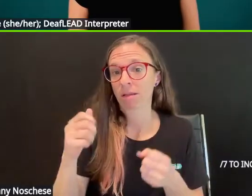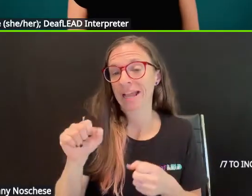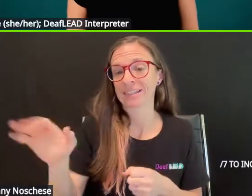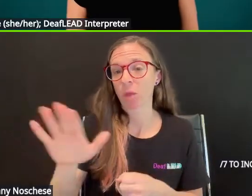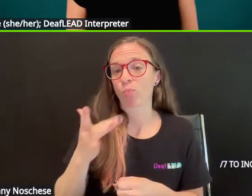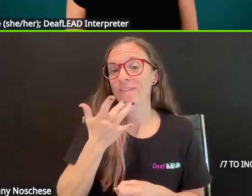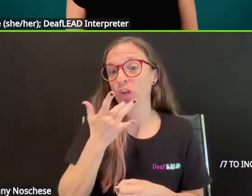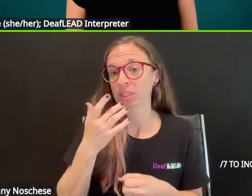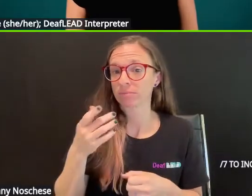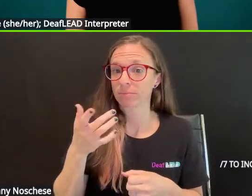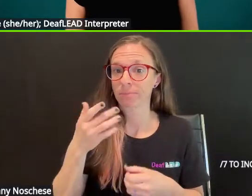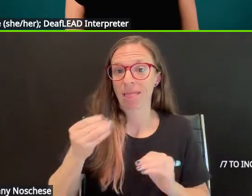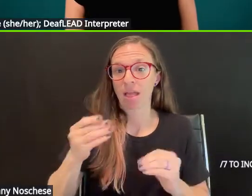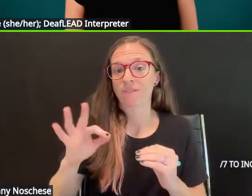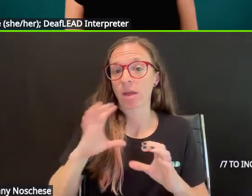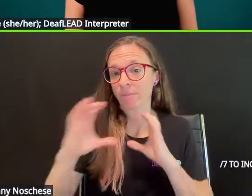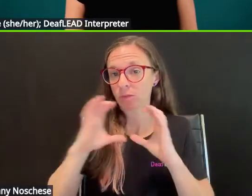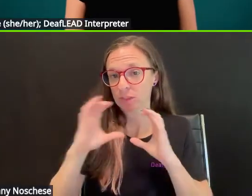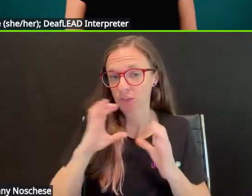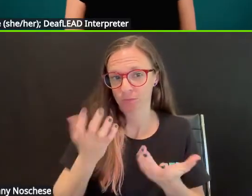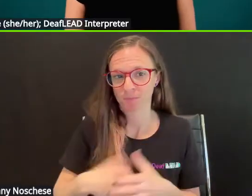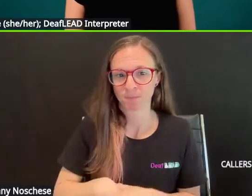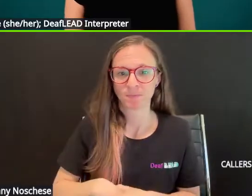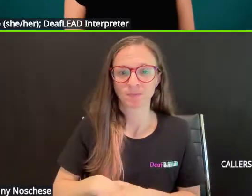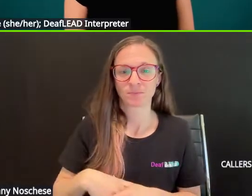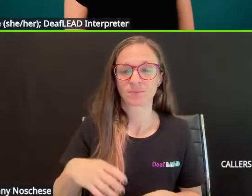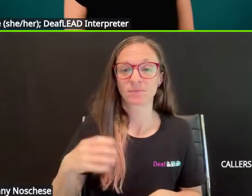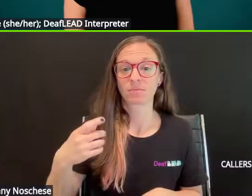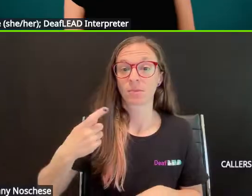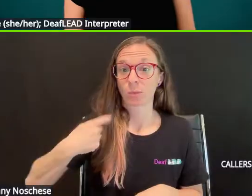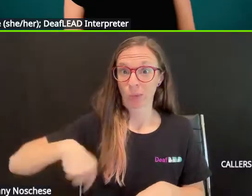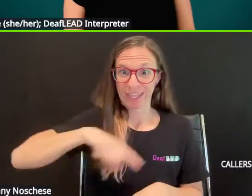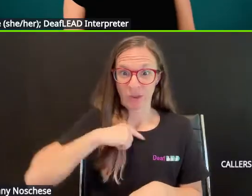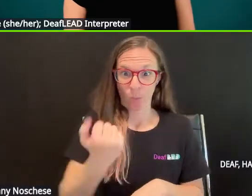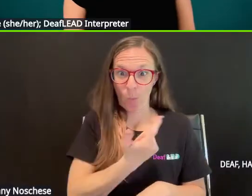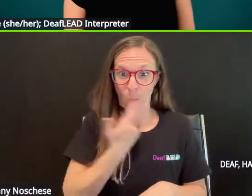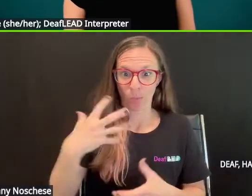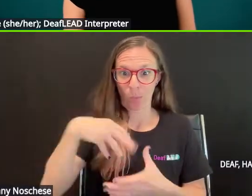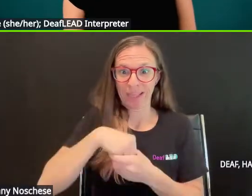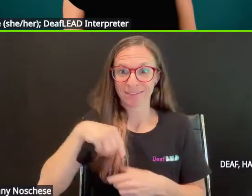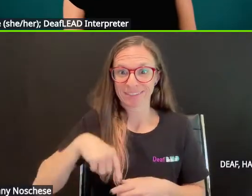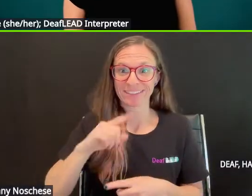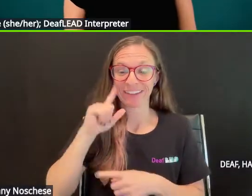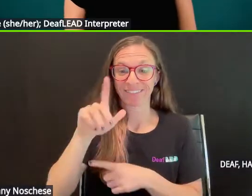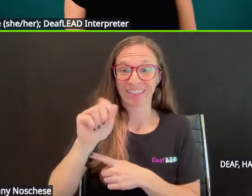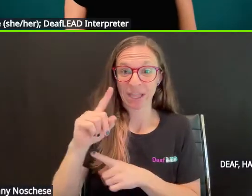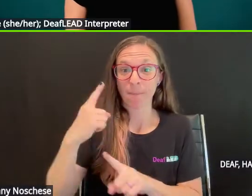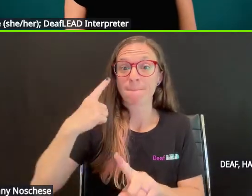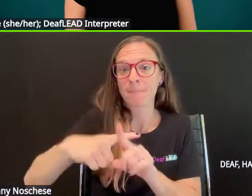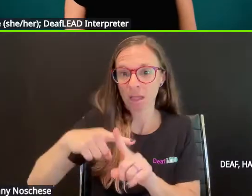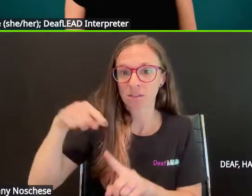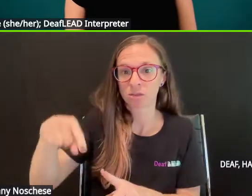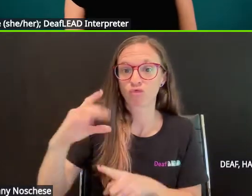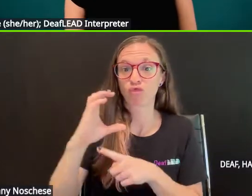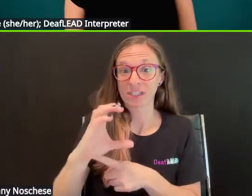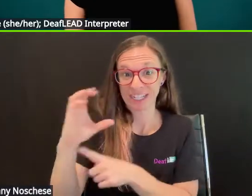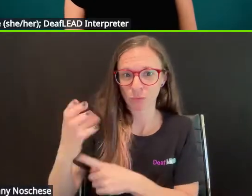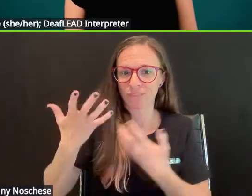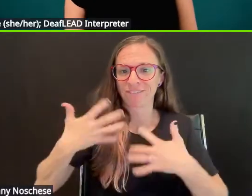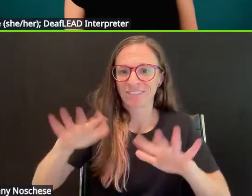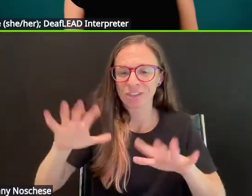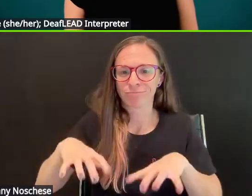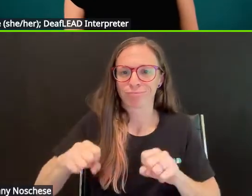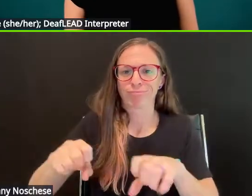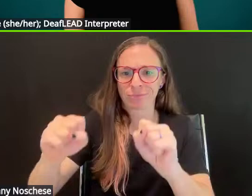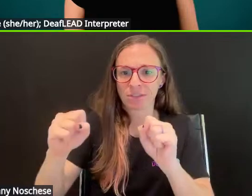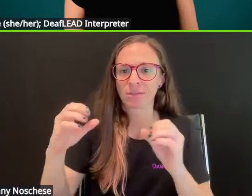individuals who also use ASL as their preferred method of communication, who might not be deaf as well. And so here at